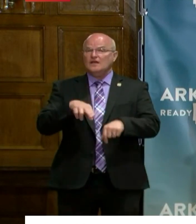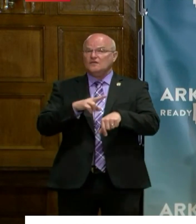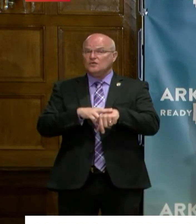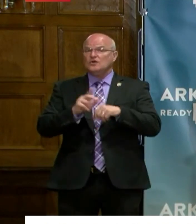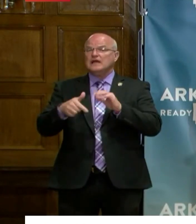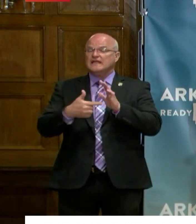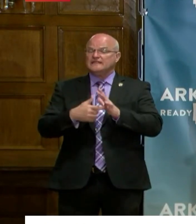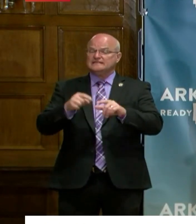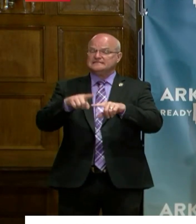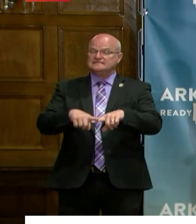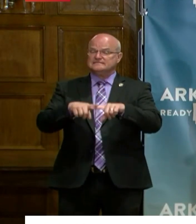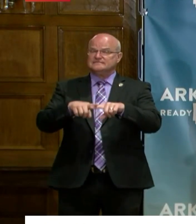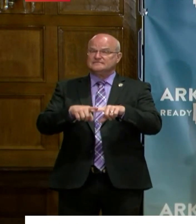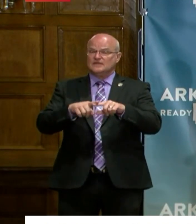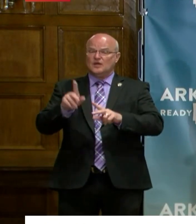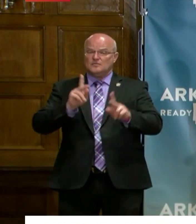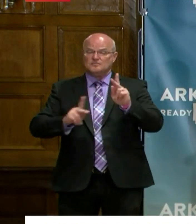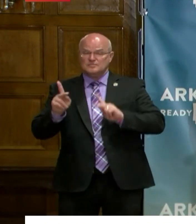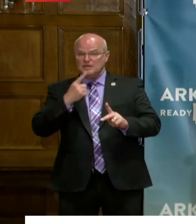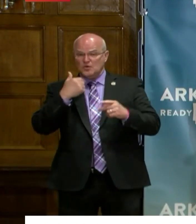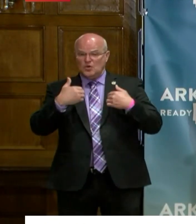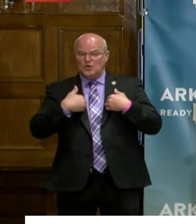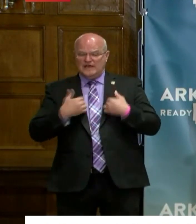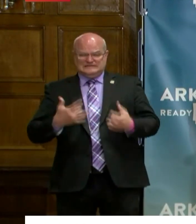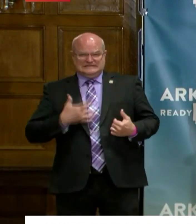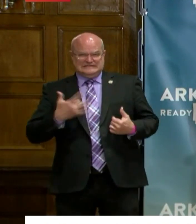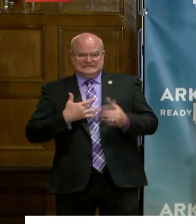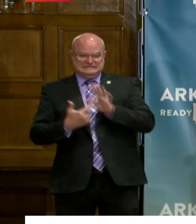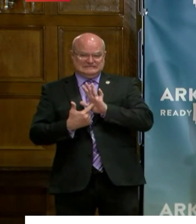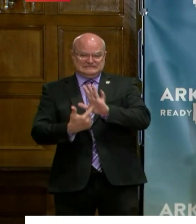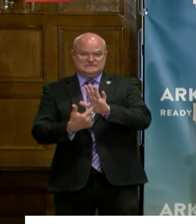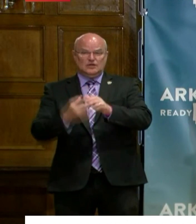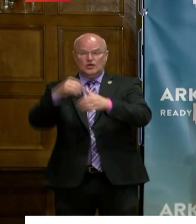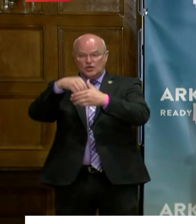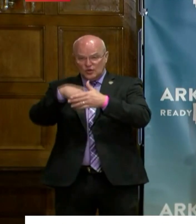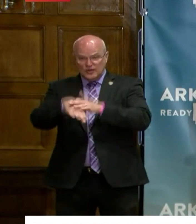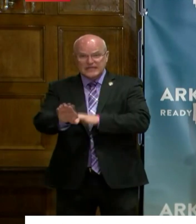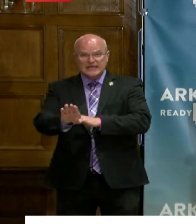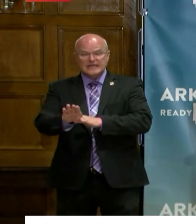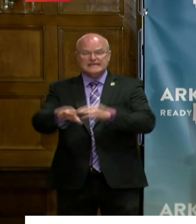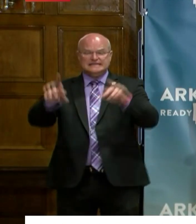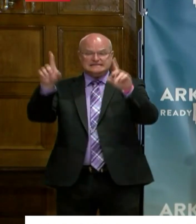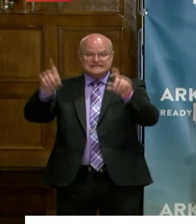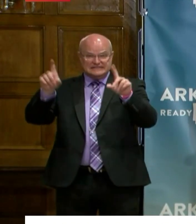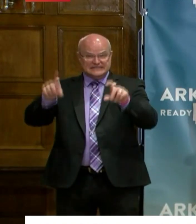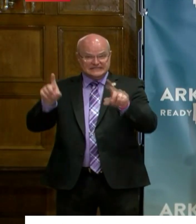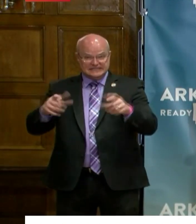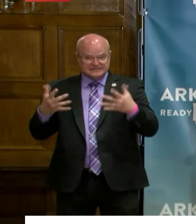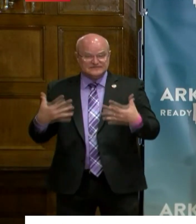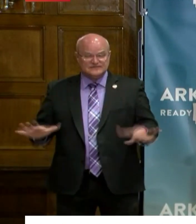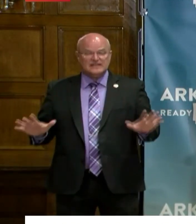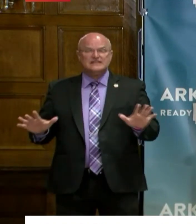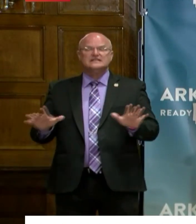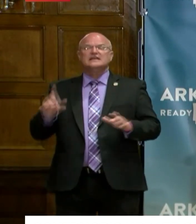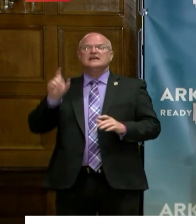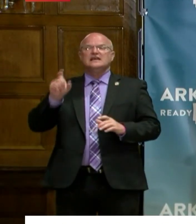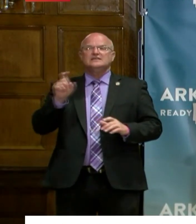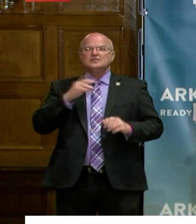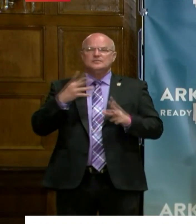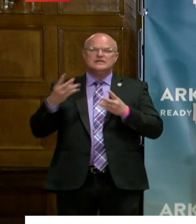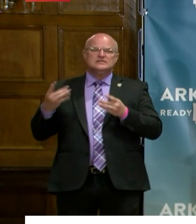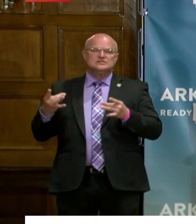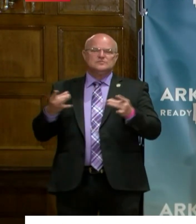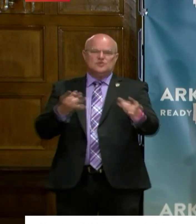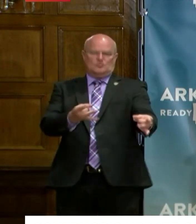course, this depends upon people who have the symptoms going in and getting their test, and it should be a much